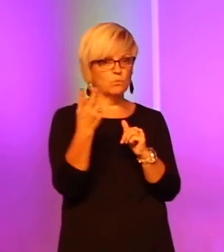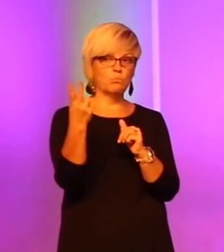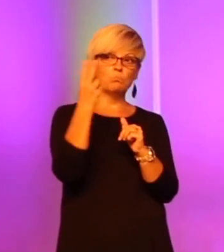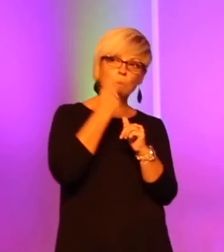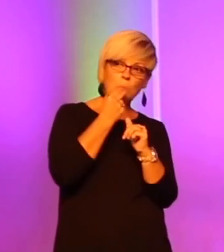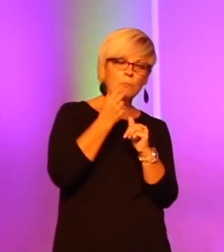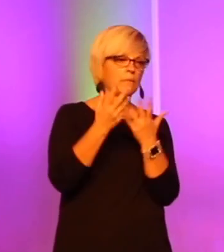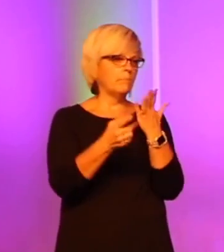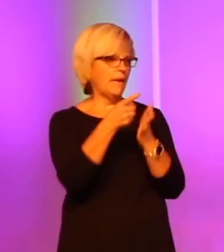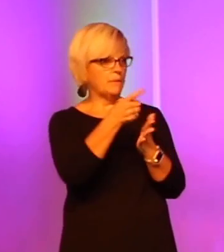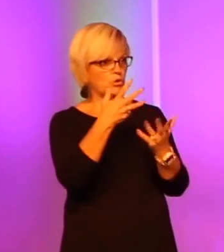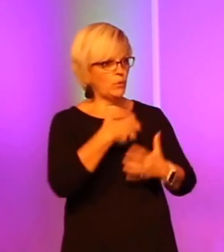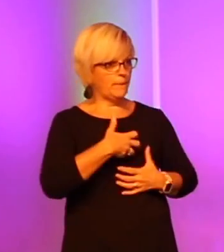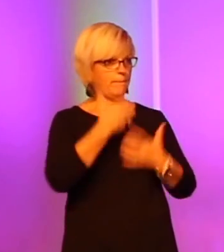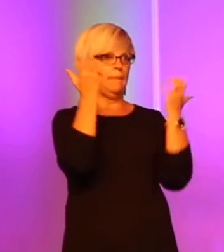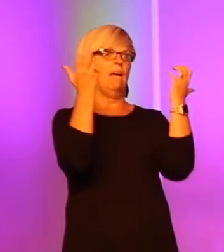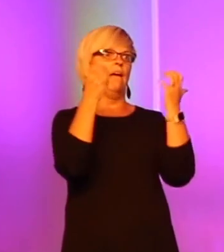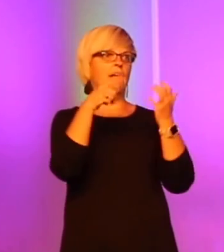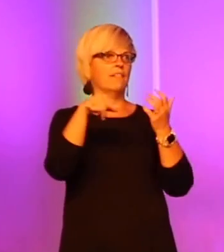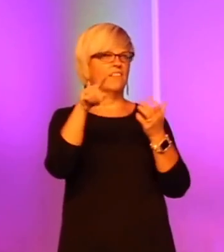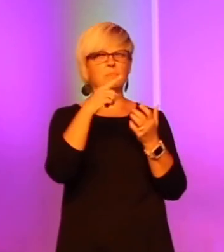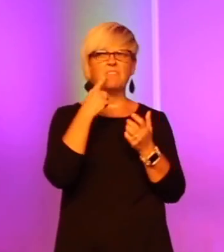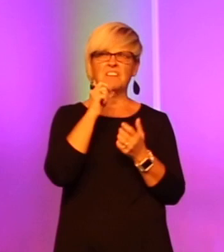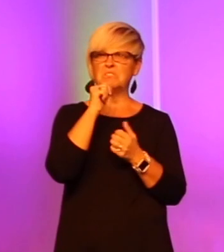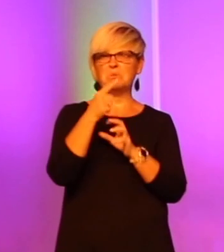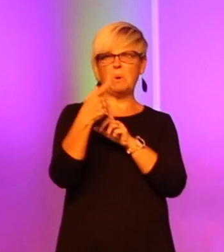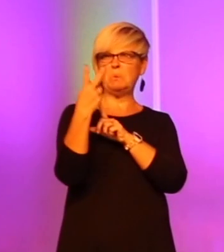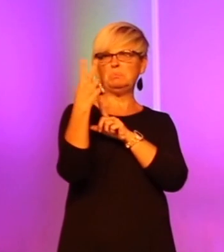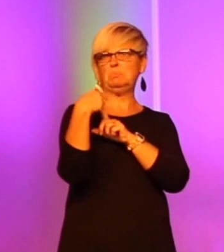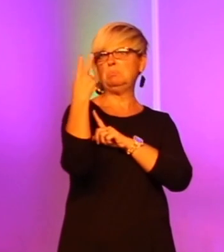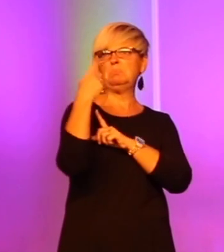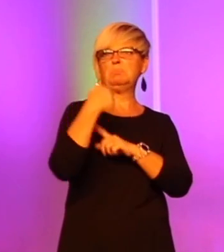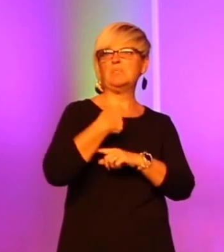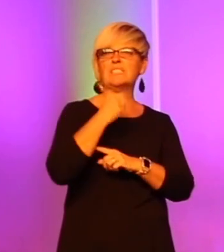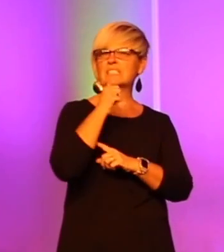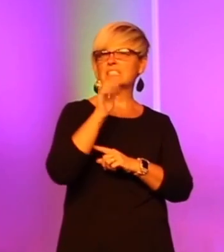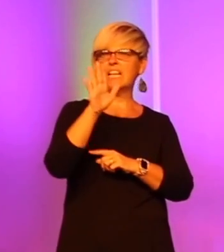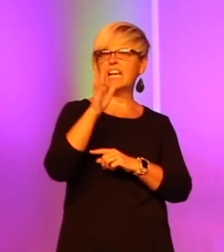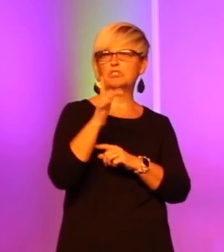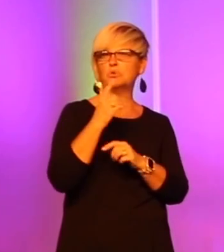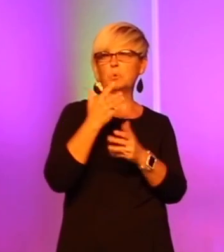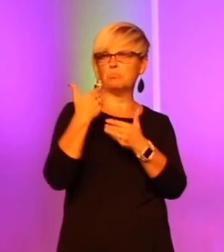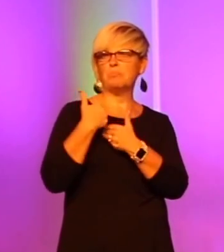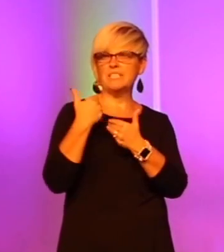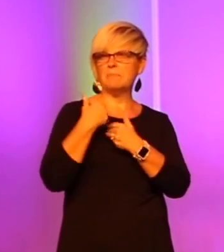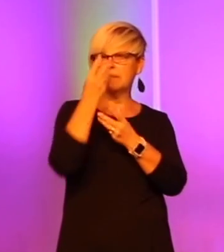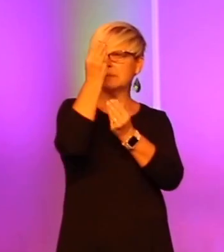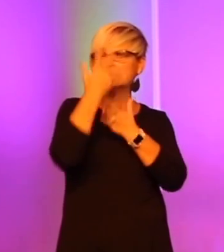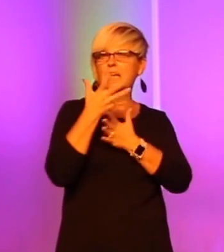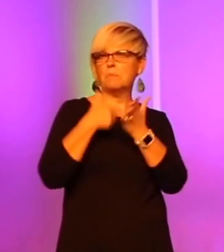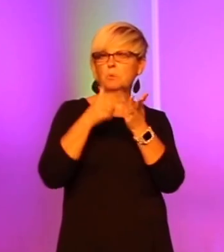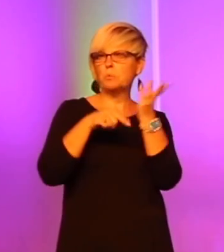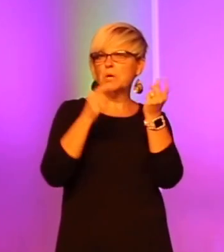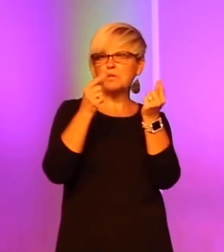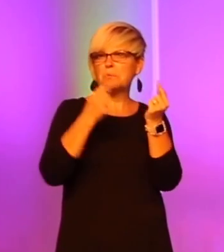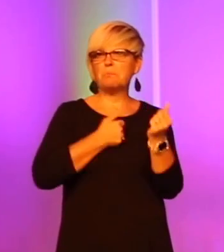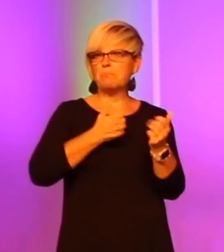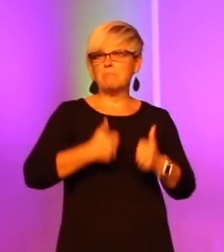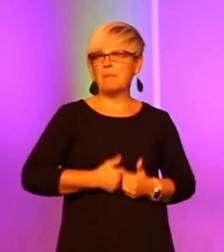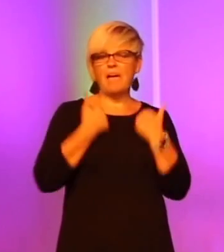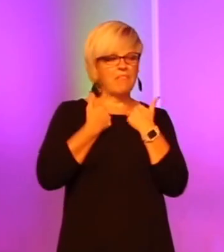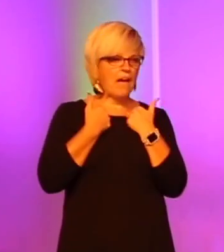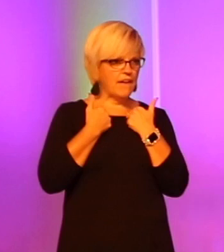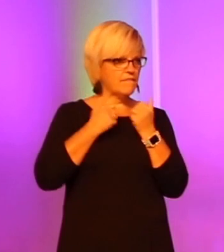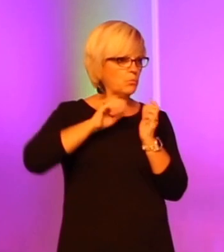mad at them. We probably thought, well, don't judge me. Yeah, that's not your place to tell me what to do with my life. And we push them